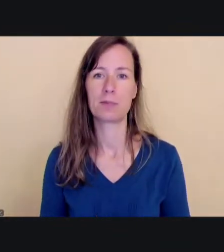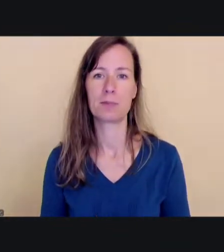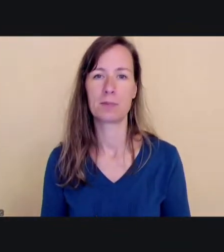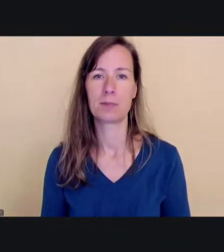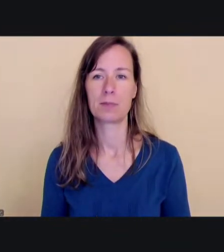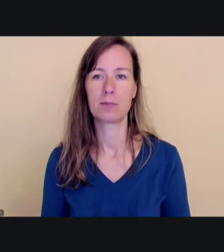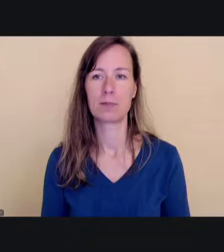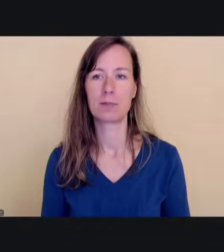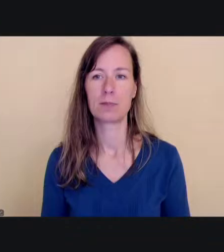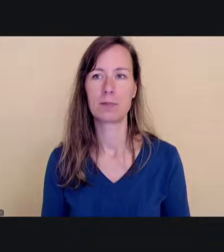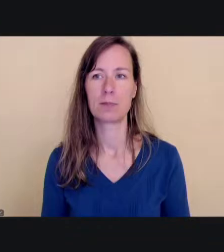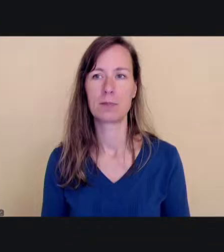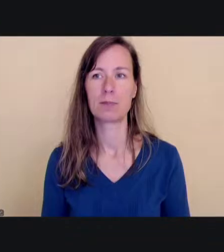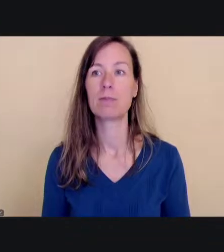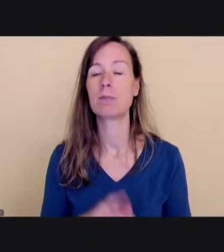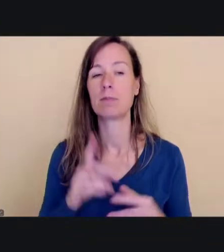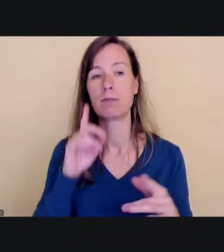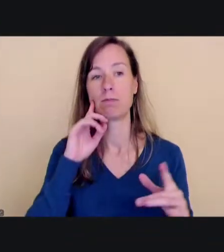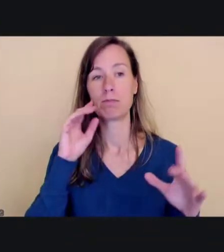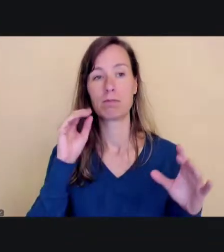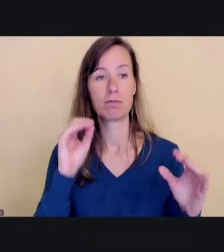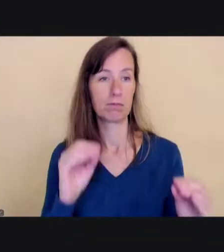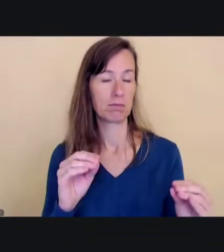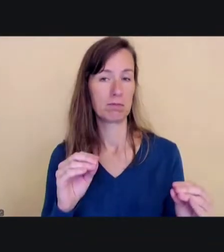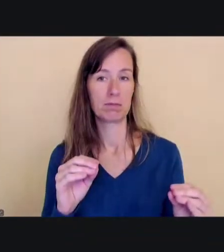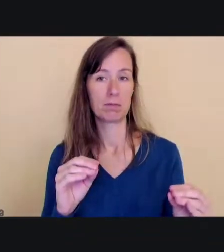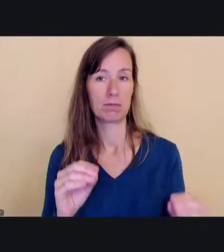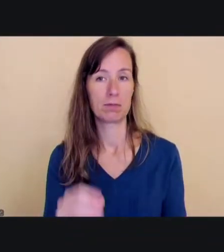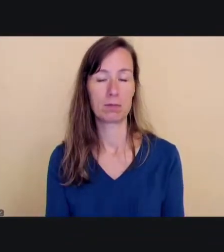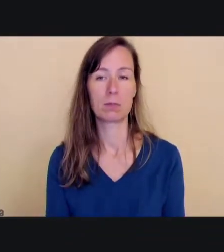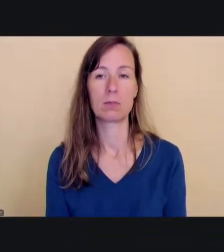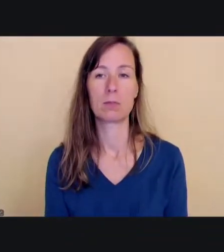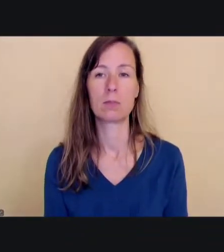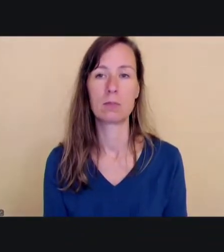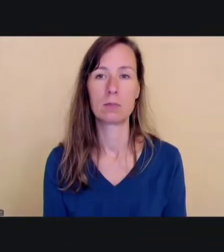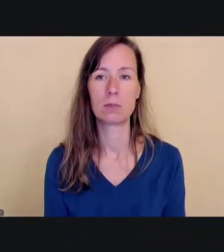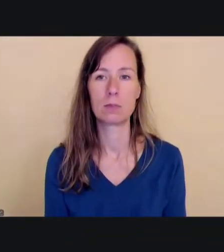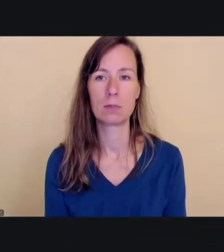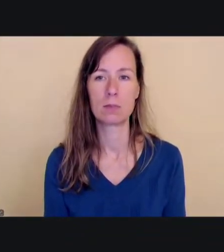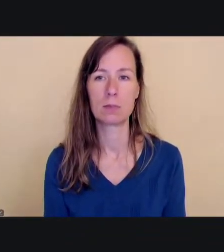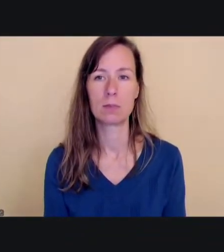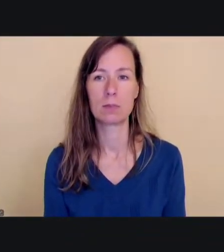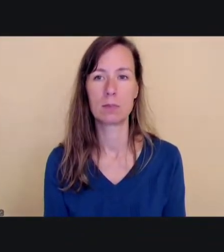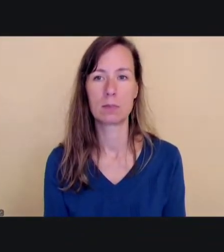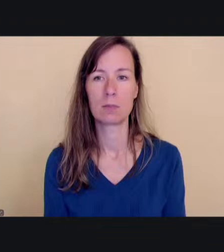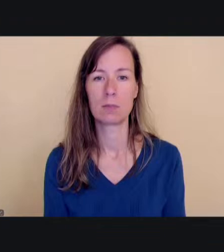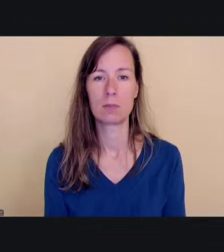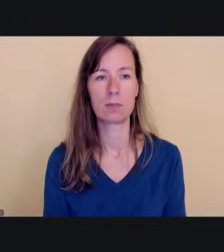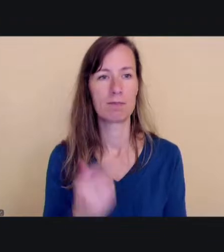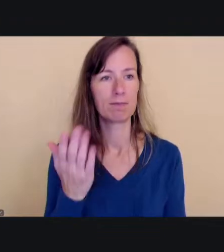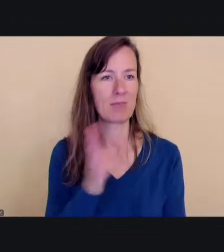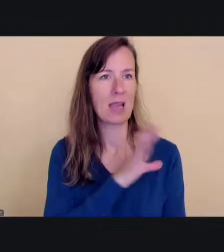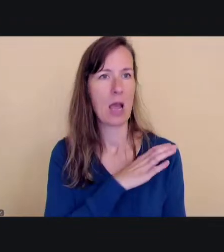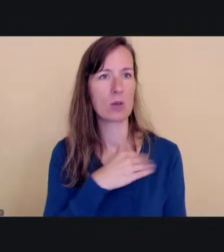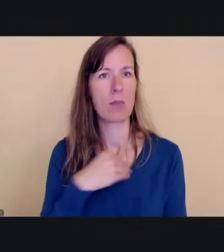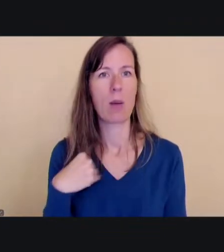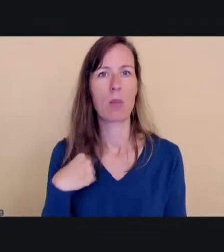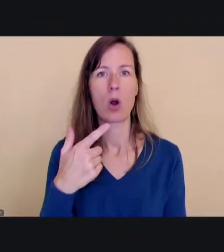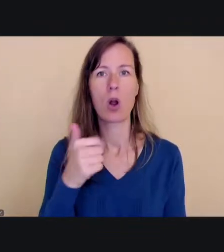Okay, hearing none, yes. Oh, Councilmember Garces.